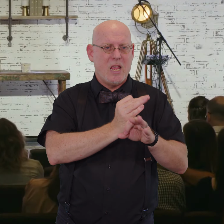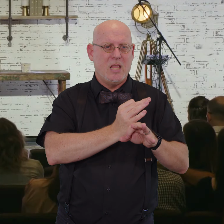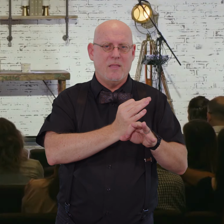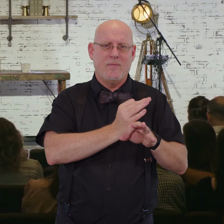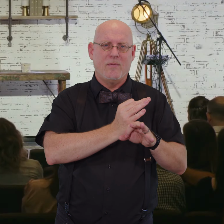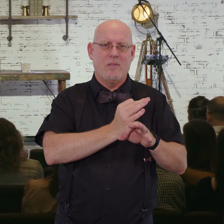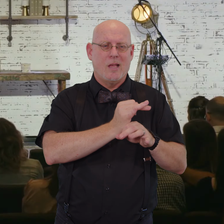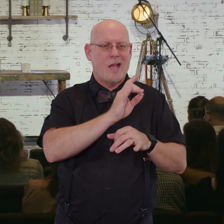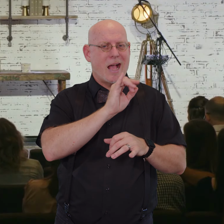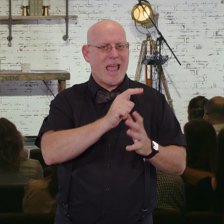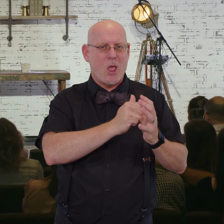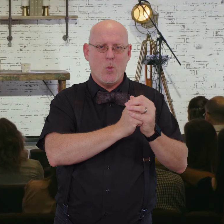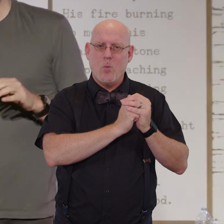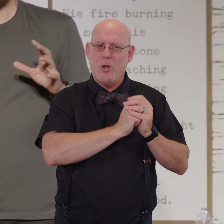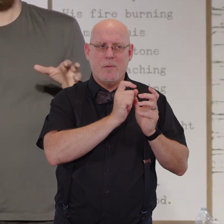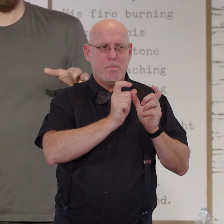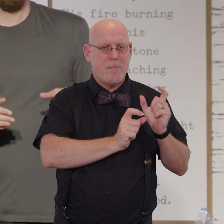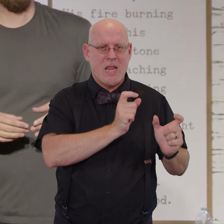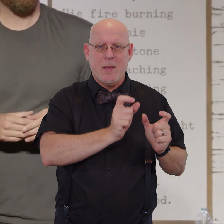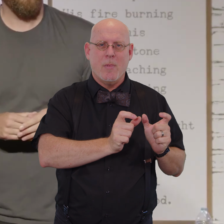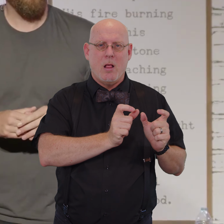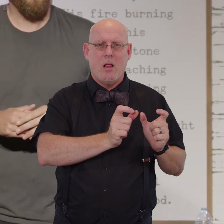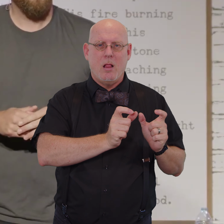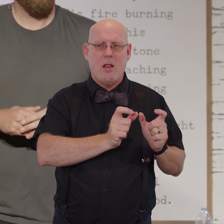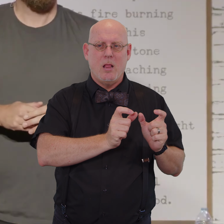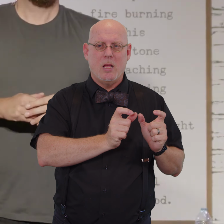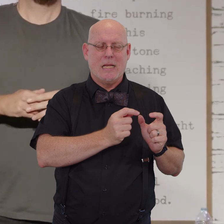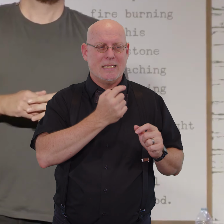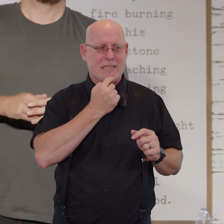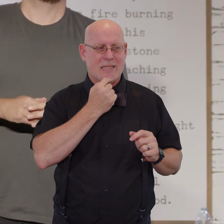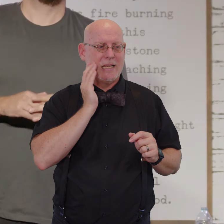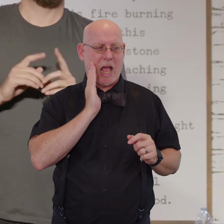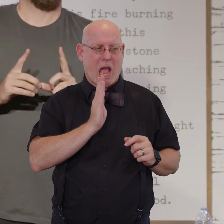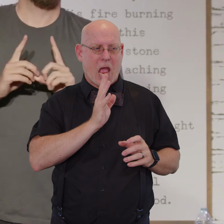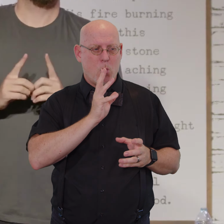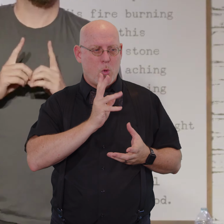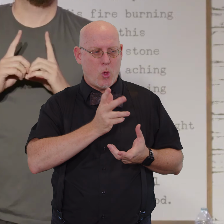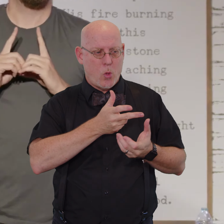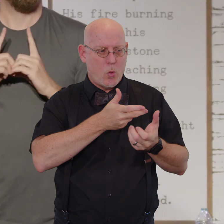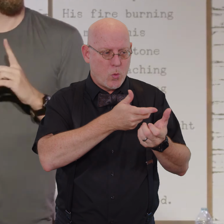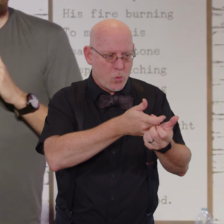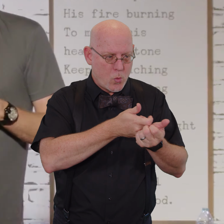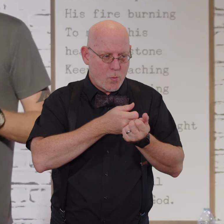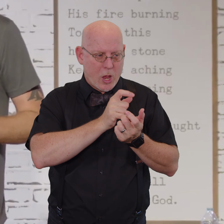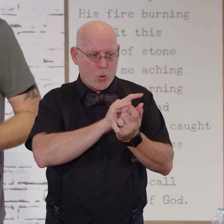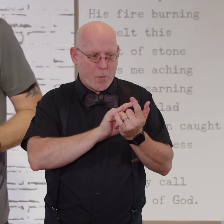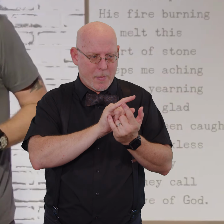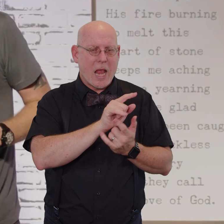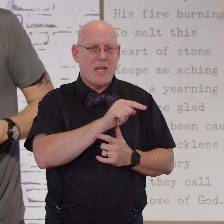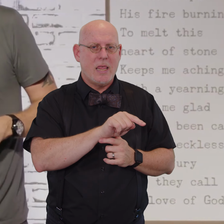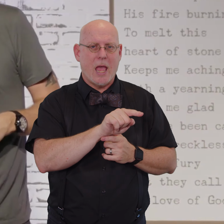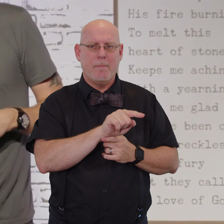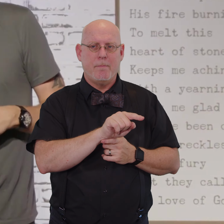unfaithful idolatrous people and says I will romance them